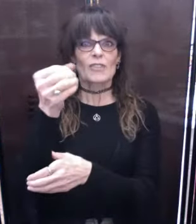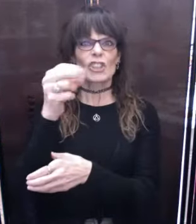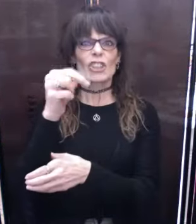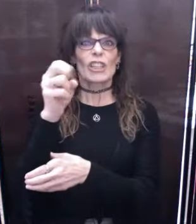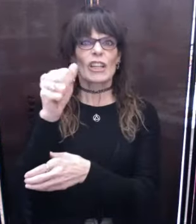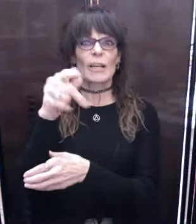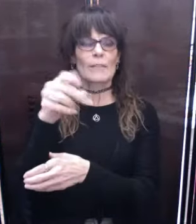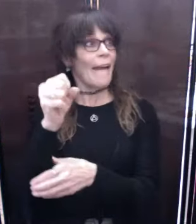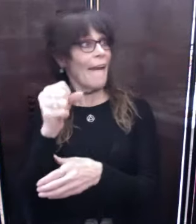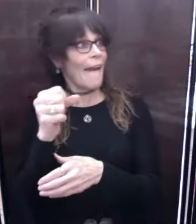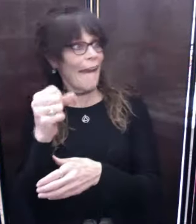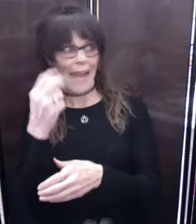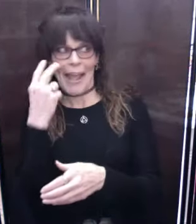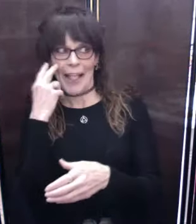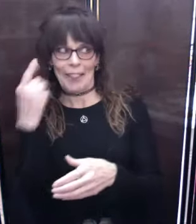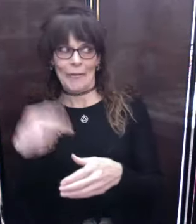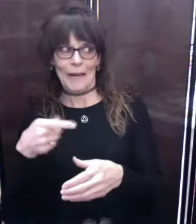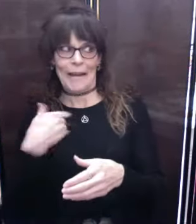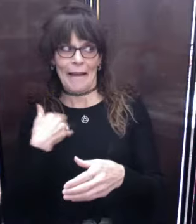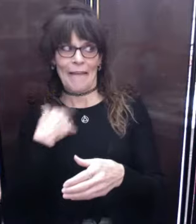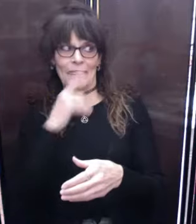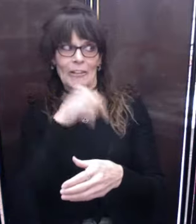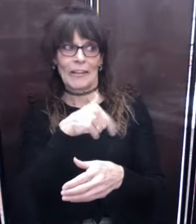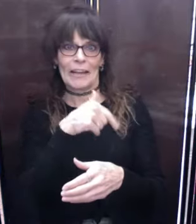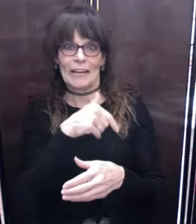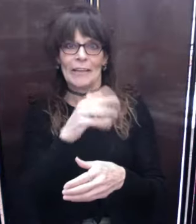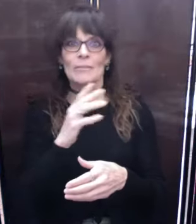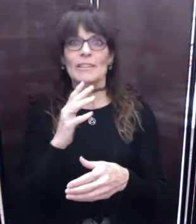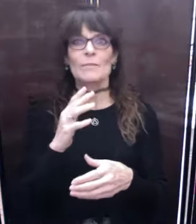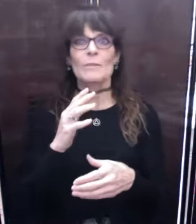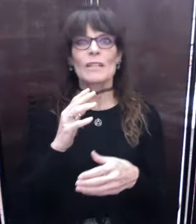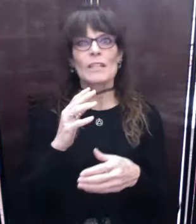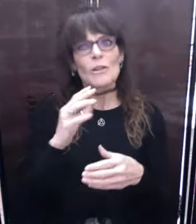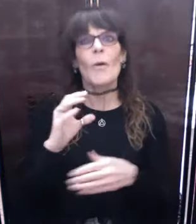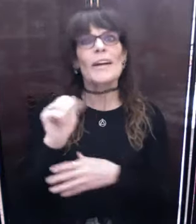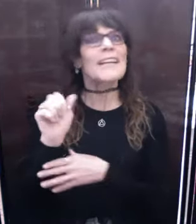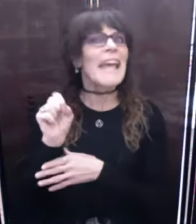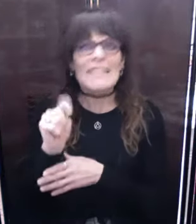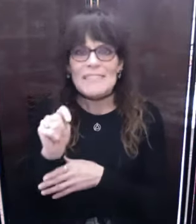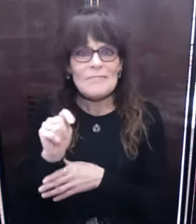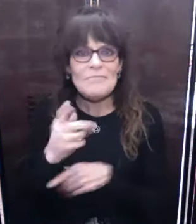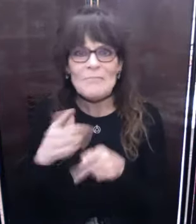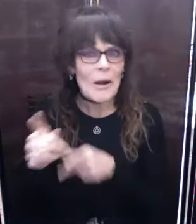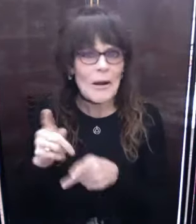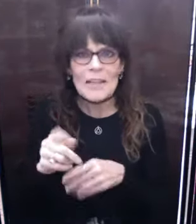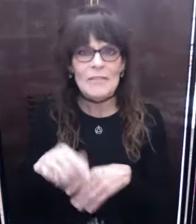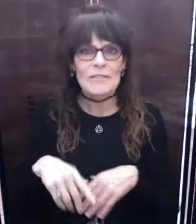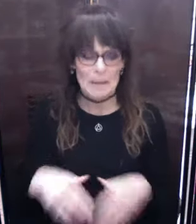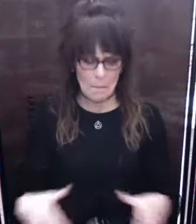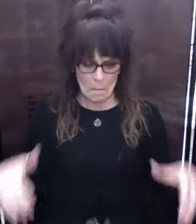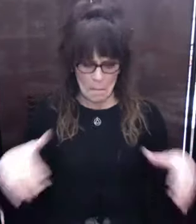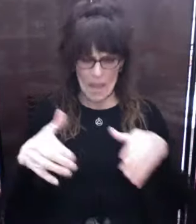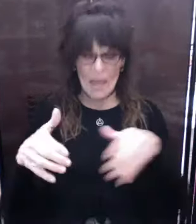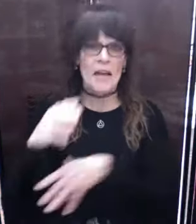"Hey, look what I've got for later," because there was going to be a cast party later, and there was going to be a keg of beer, and there was going to be bottles like